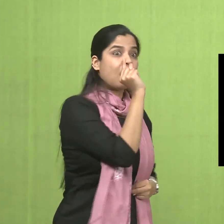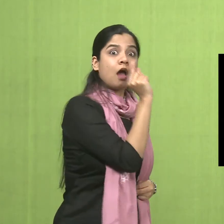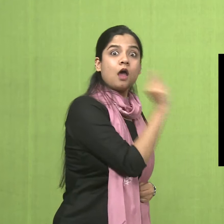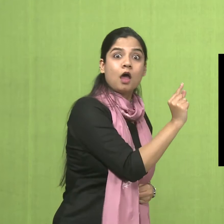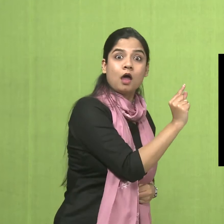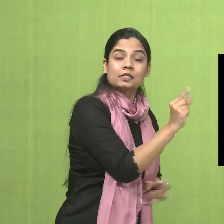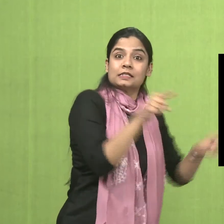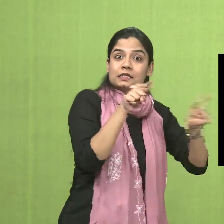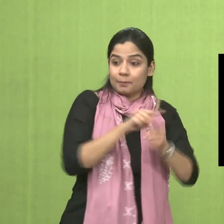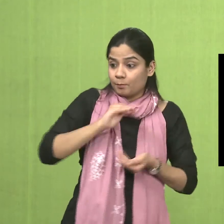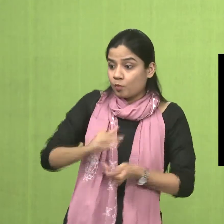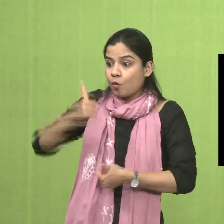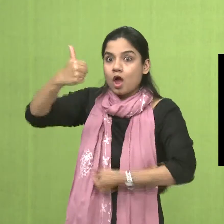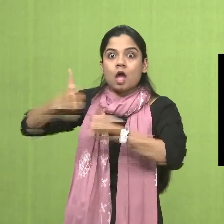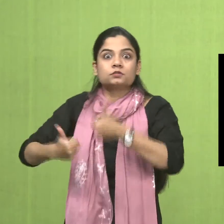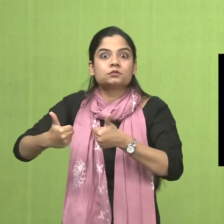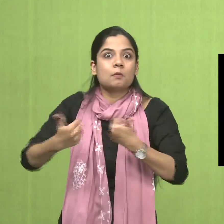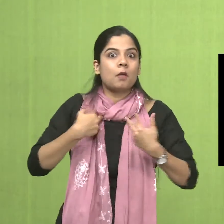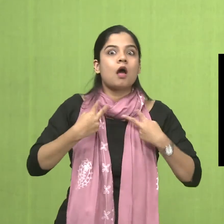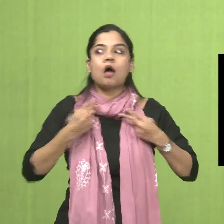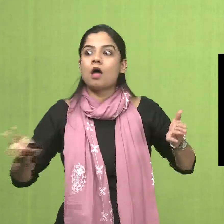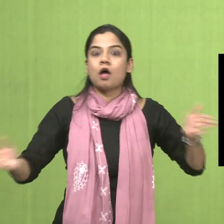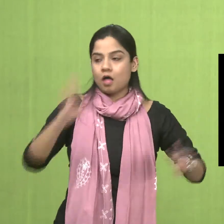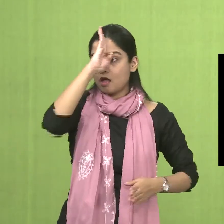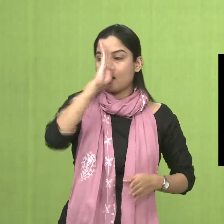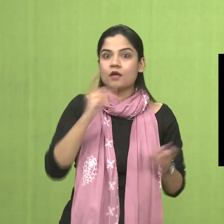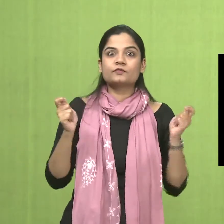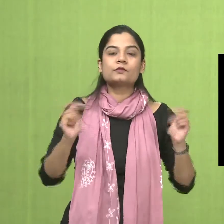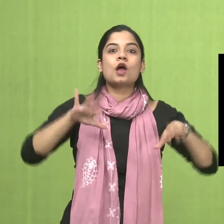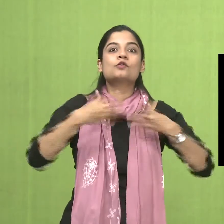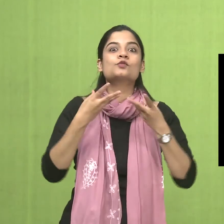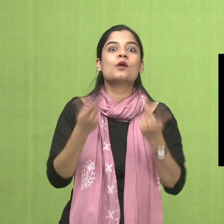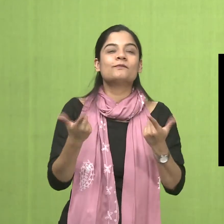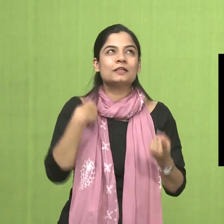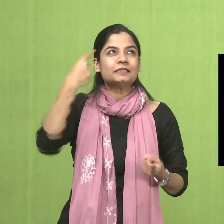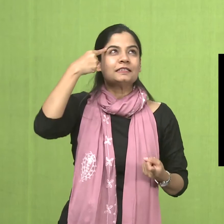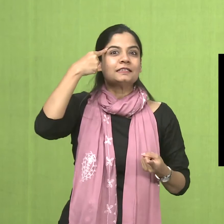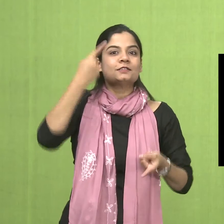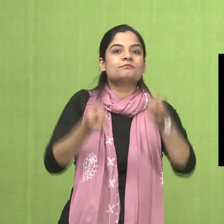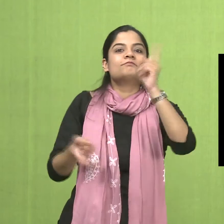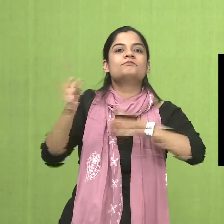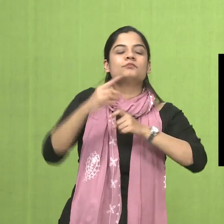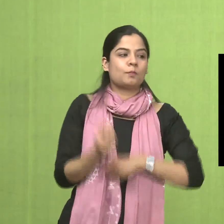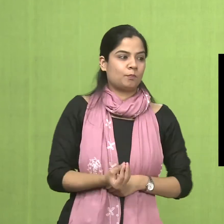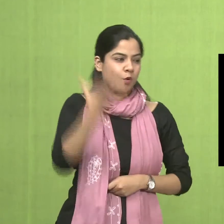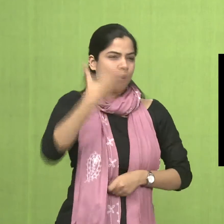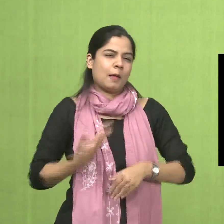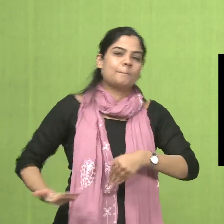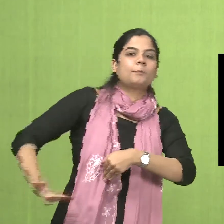For example, a woman has an important meeting, and at the same time her son also has an exam in the morning.